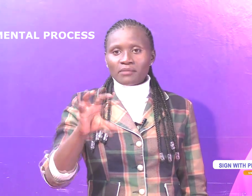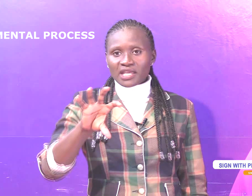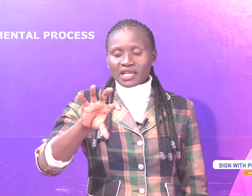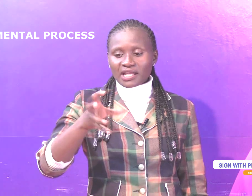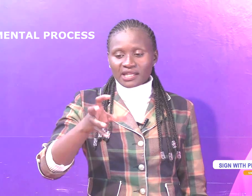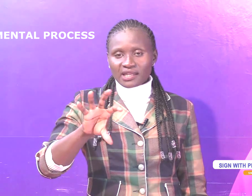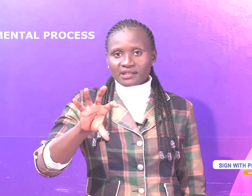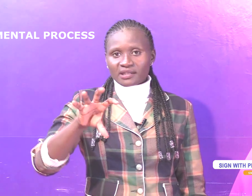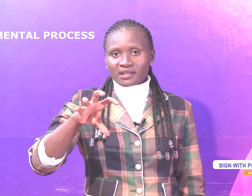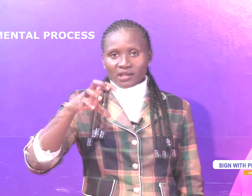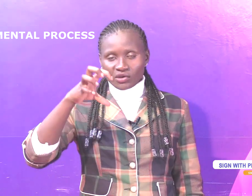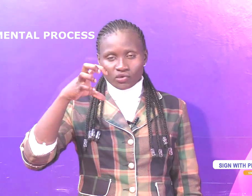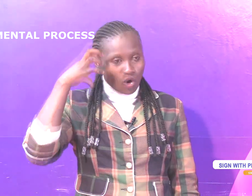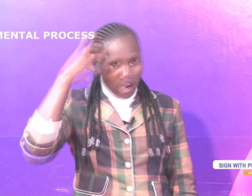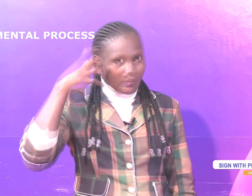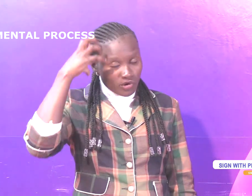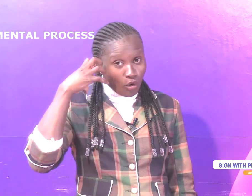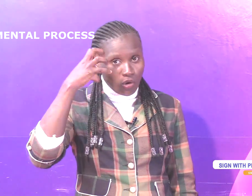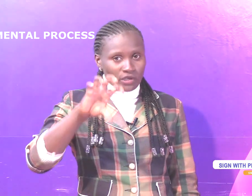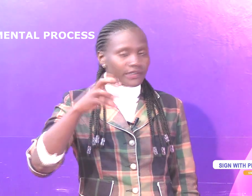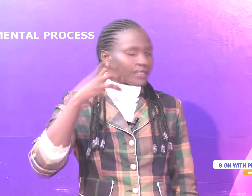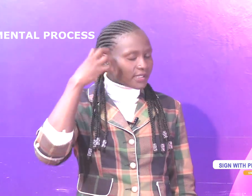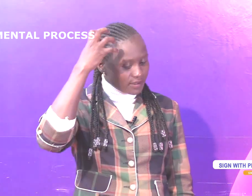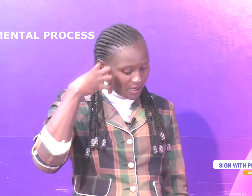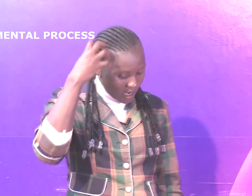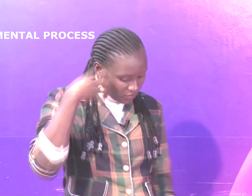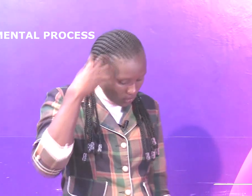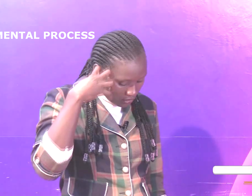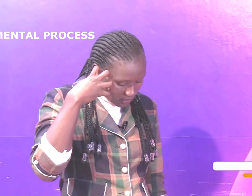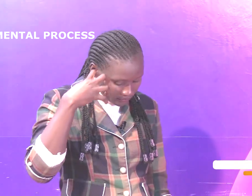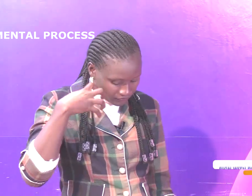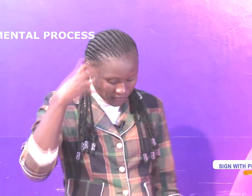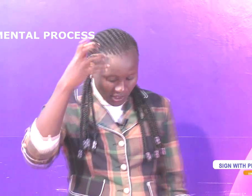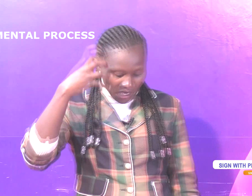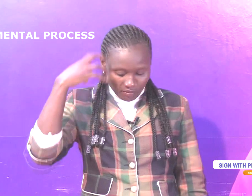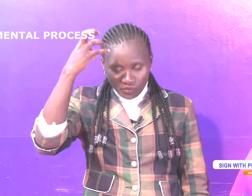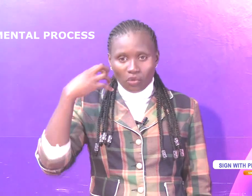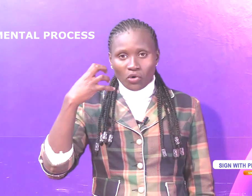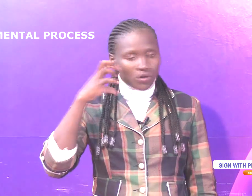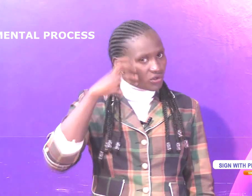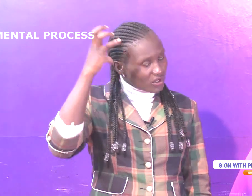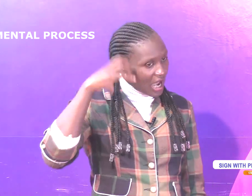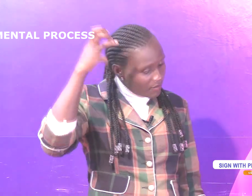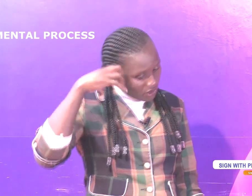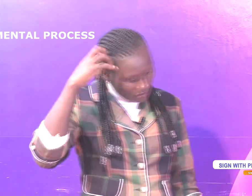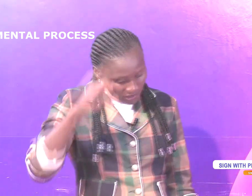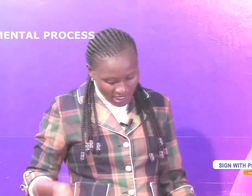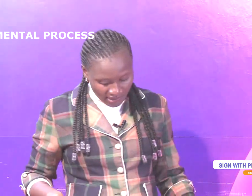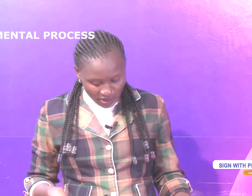like this. So abnormal. It is abnormal, abnormal, abnormal. And then you also